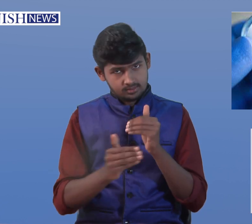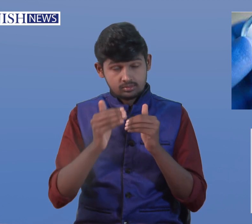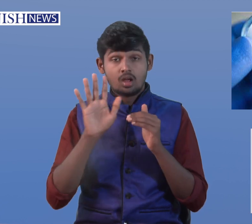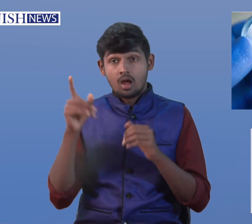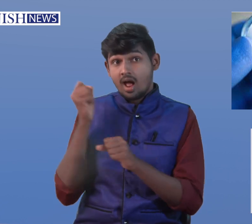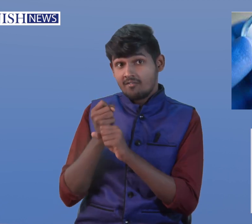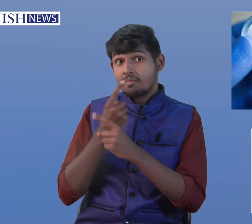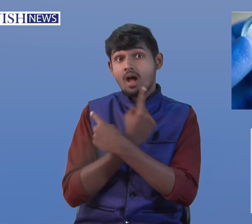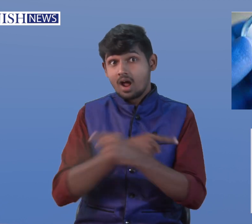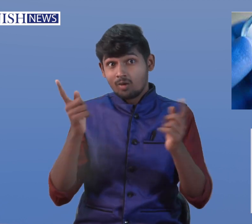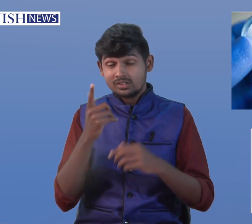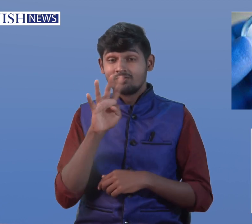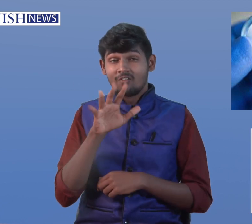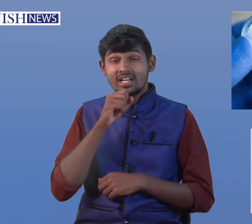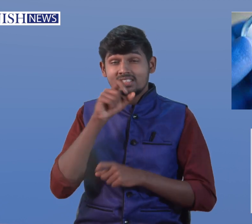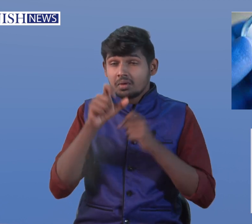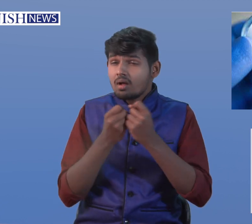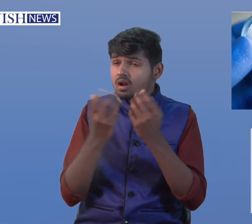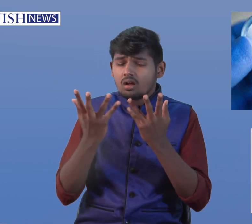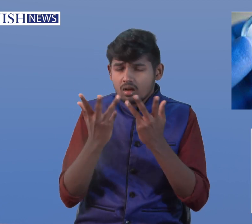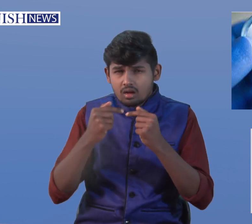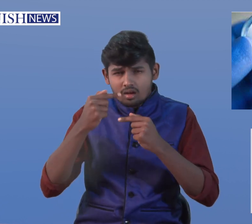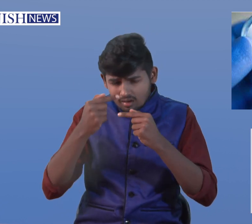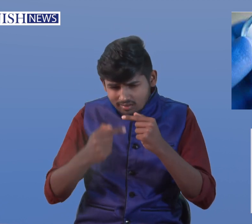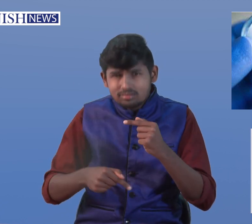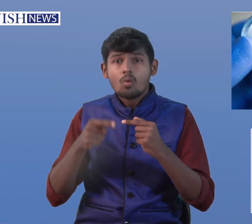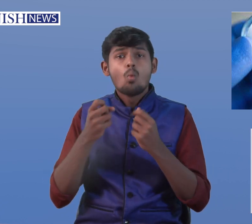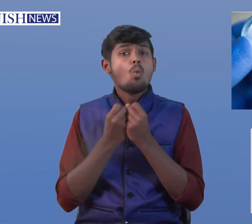34 crore people are estimated to be eligible for vaccination.